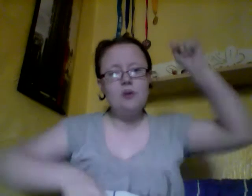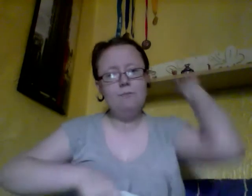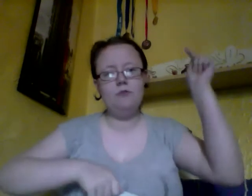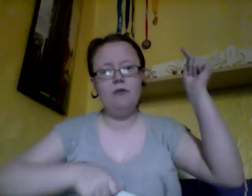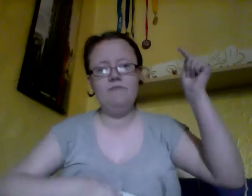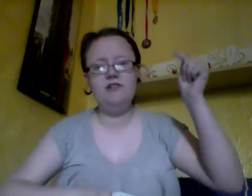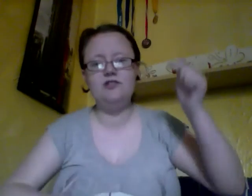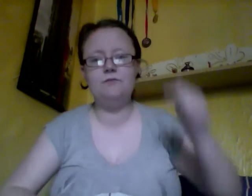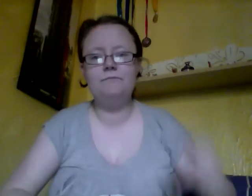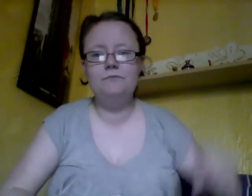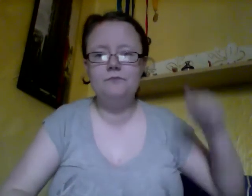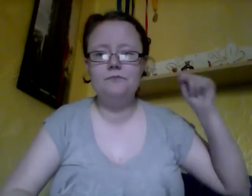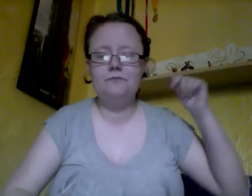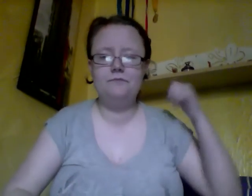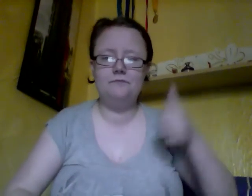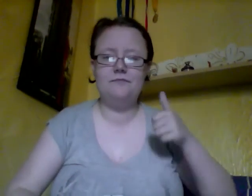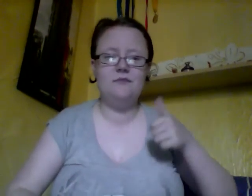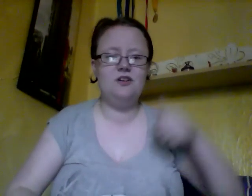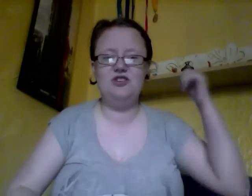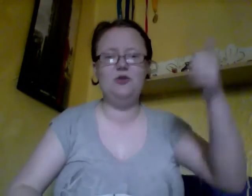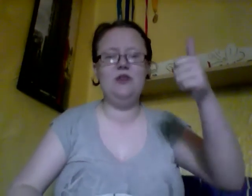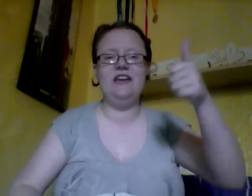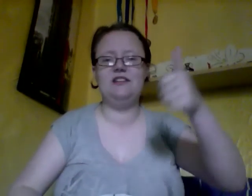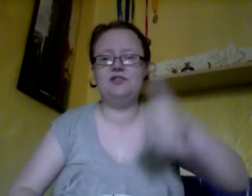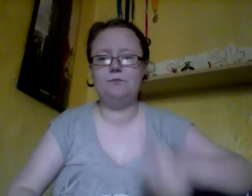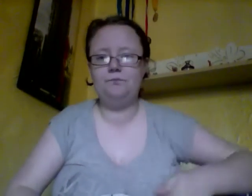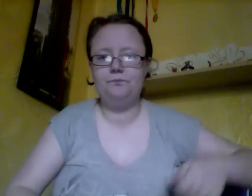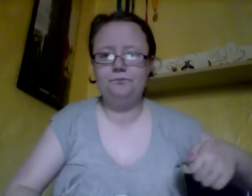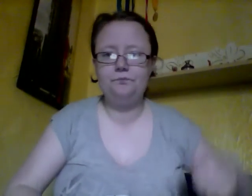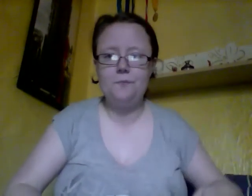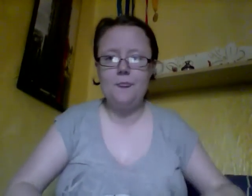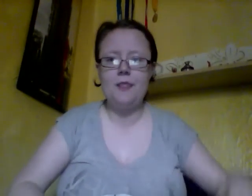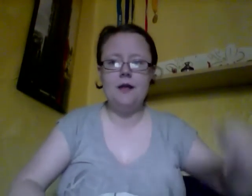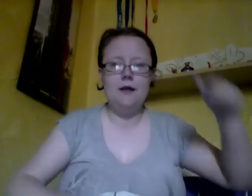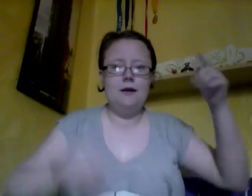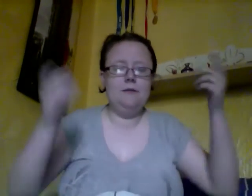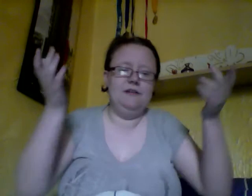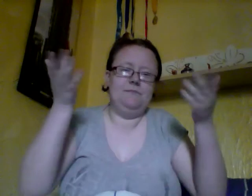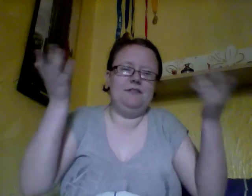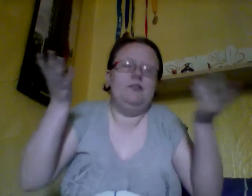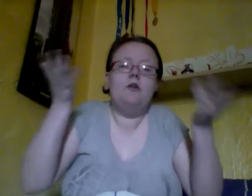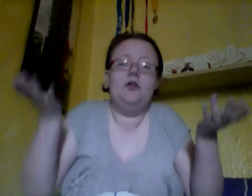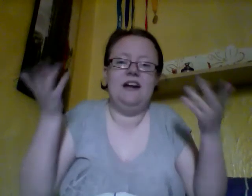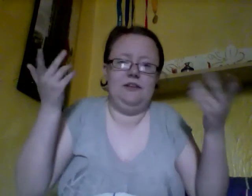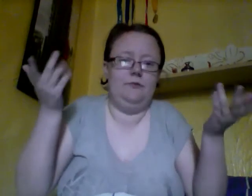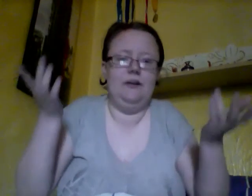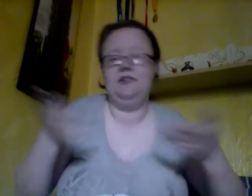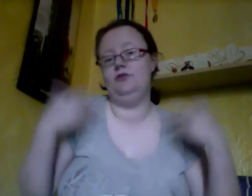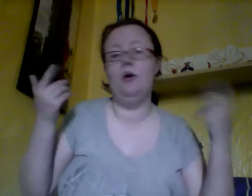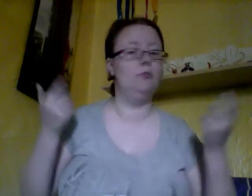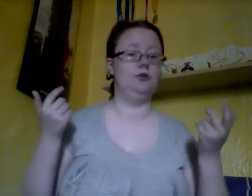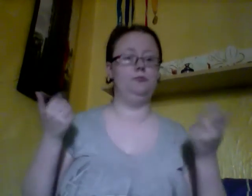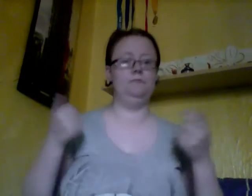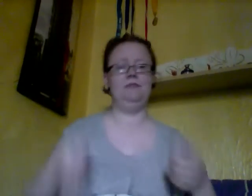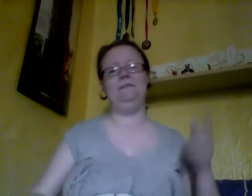book reference? Go get us. I mean, but of course he dies of old age, he's not immortal. That'd be